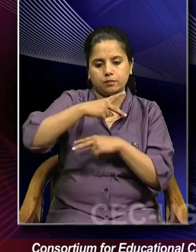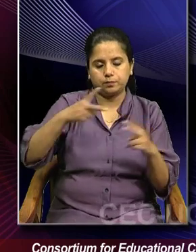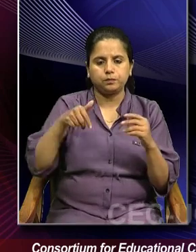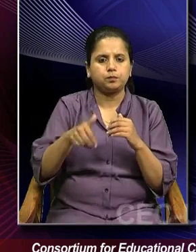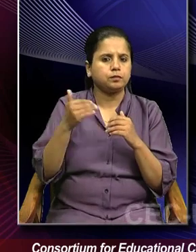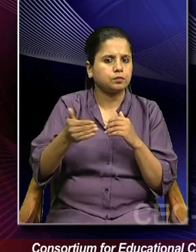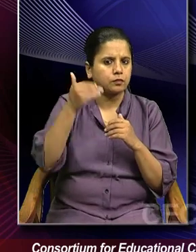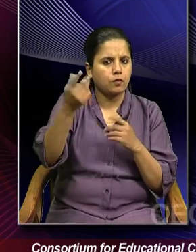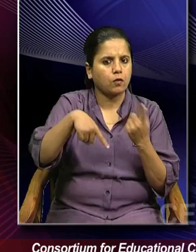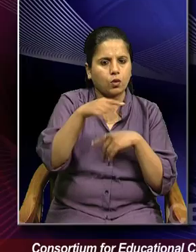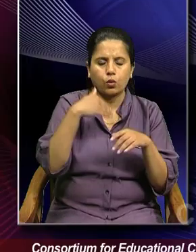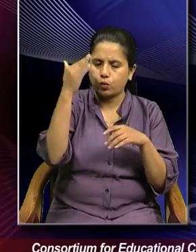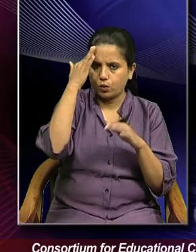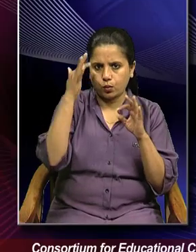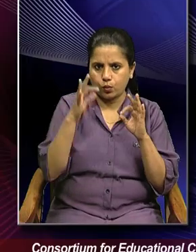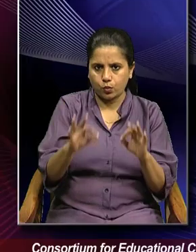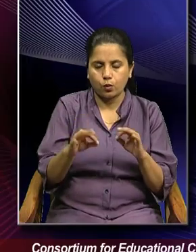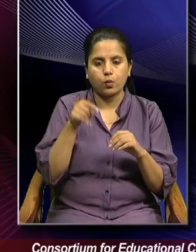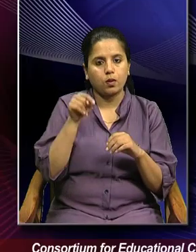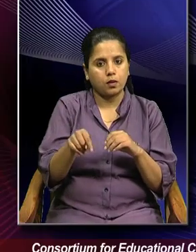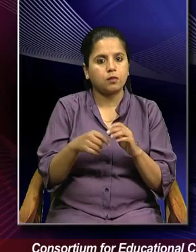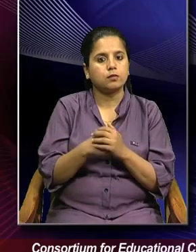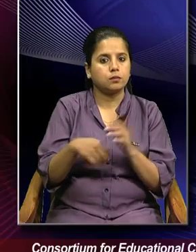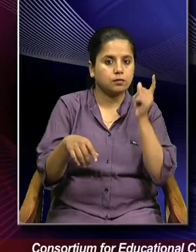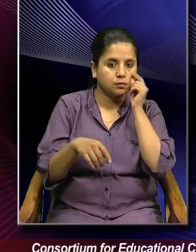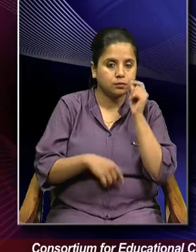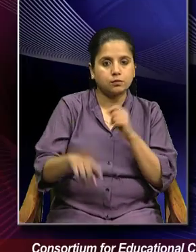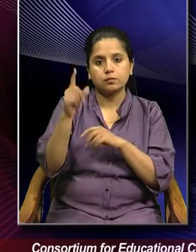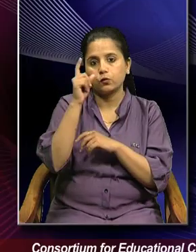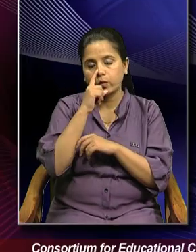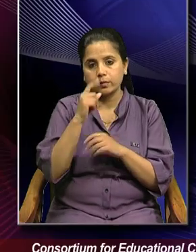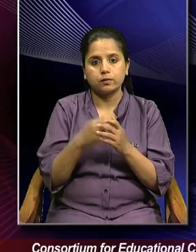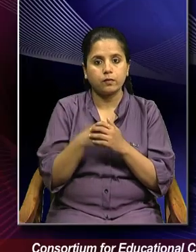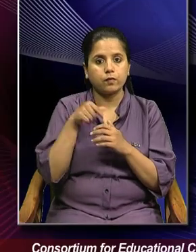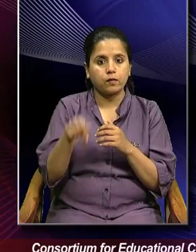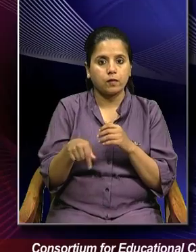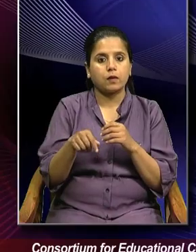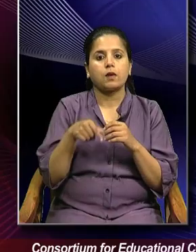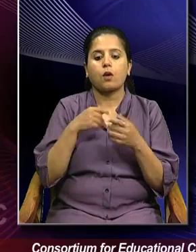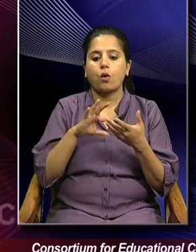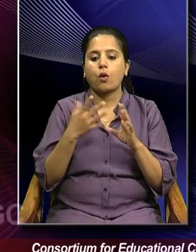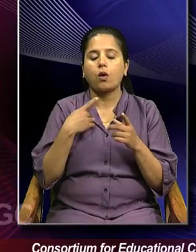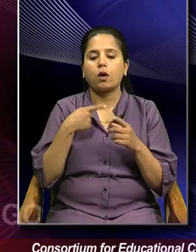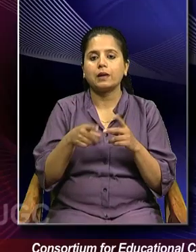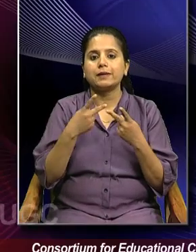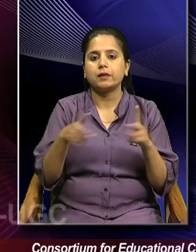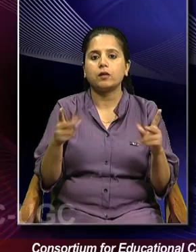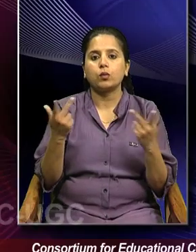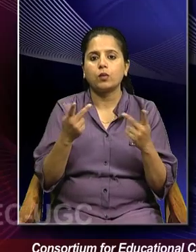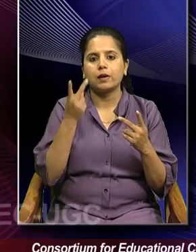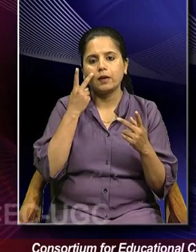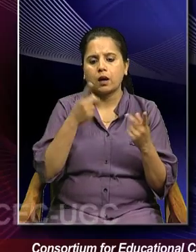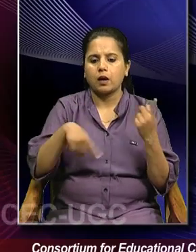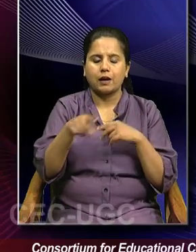forward, we all know that male and female, the biological differences are